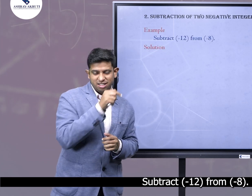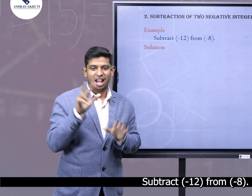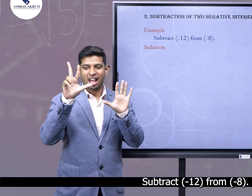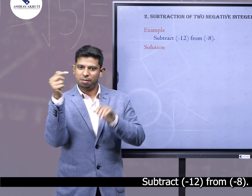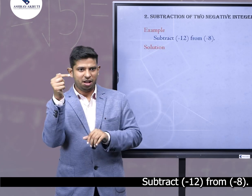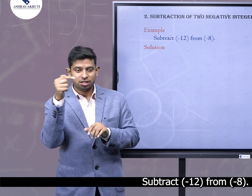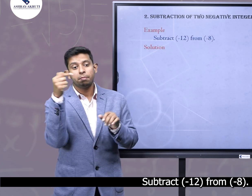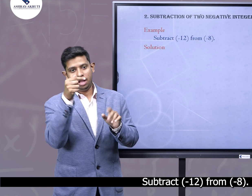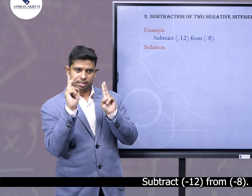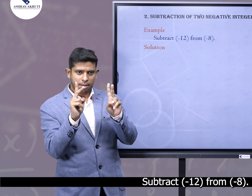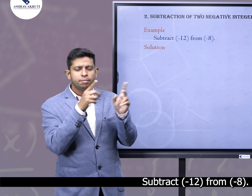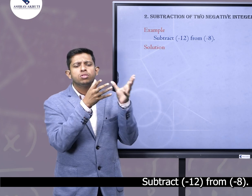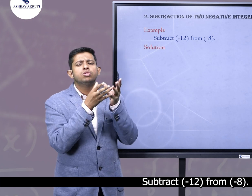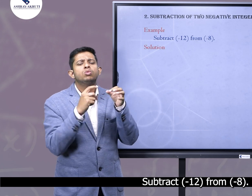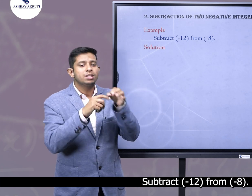Subtract minus 12 from minus 8.